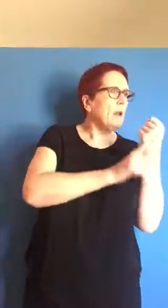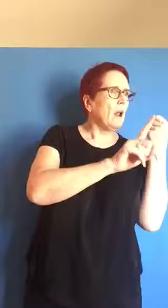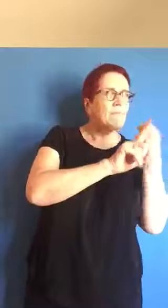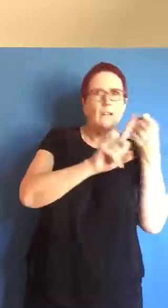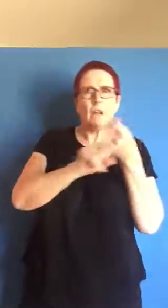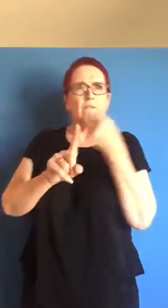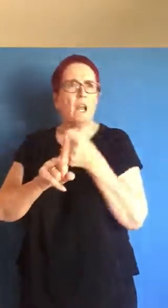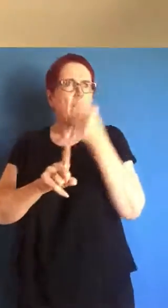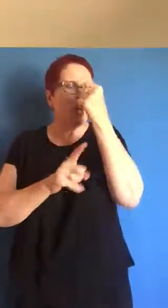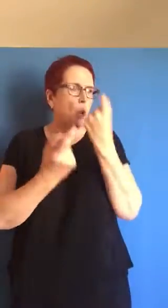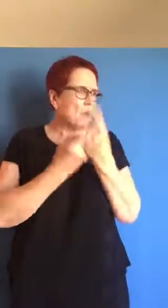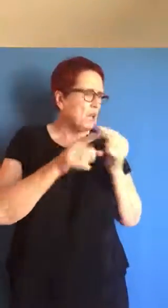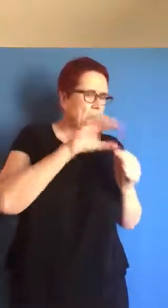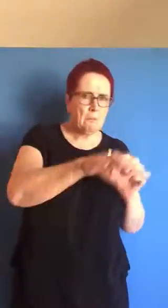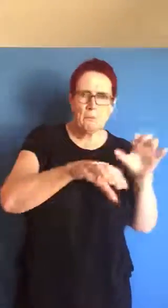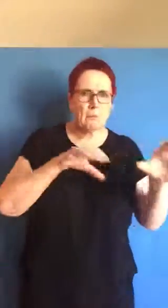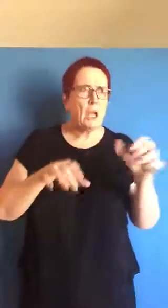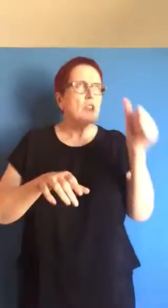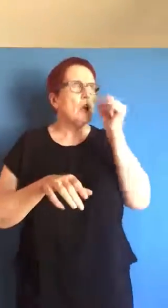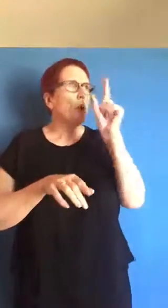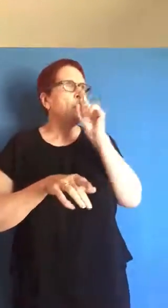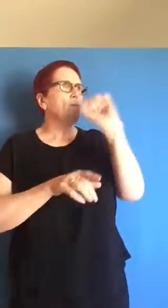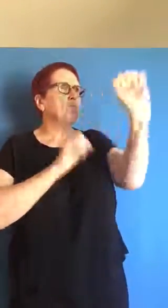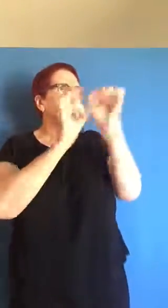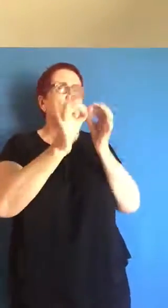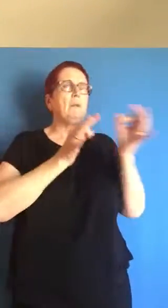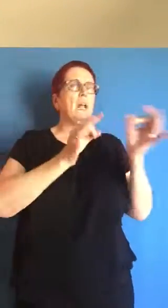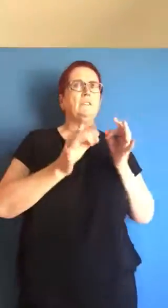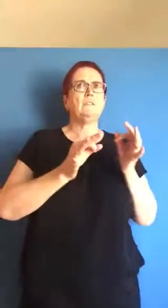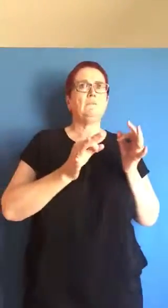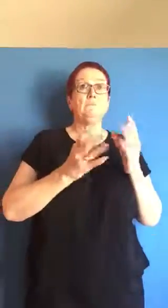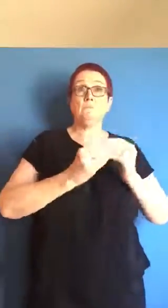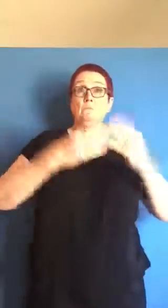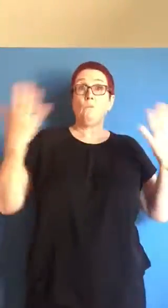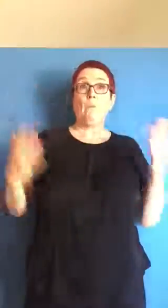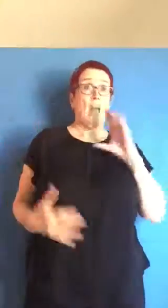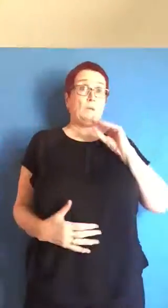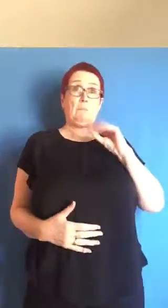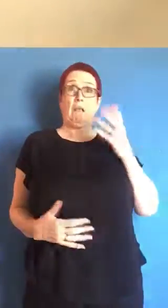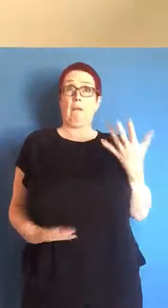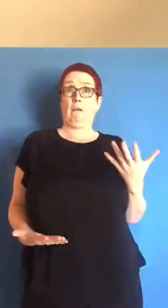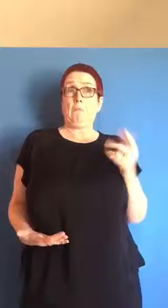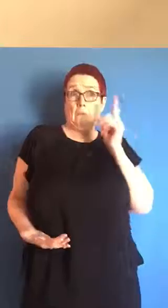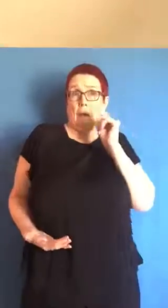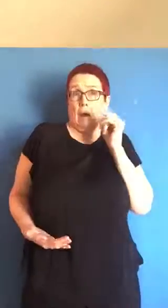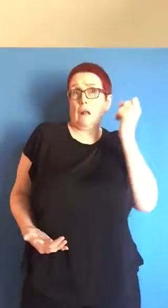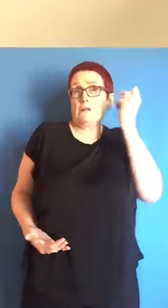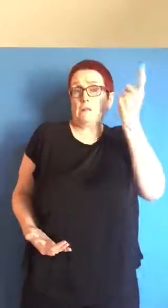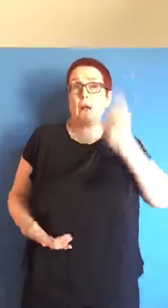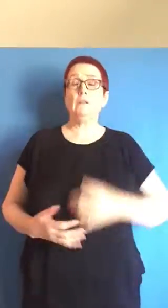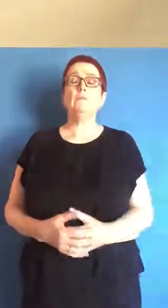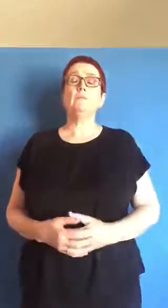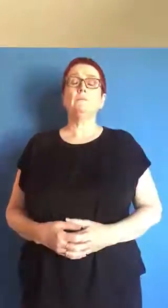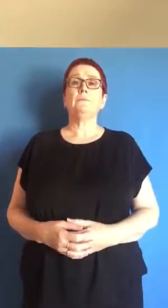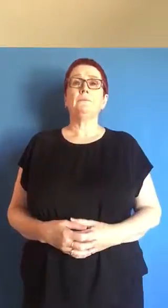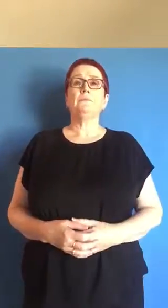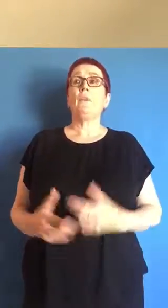objects, and the intentions of other people, all without the benefit of speech. We also know that even in creatures who do